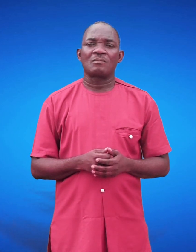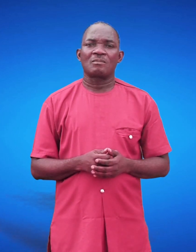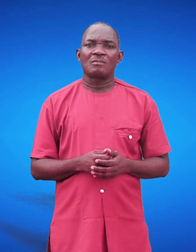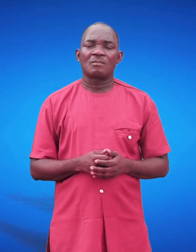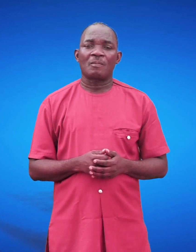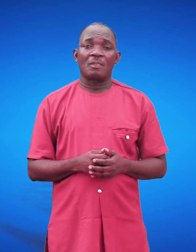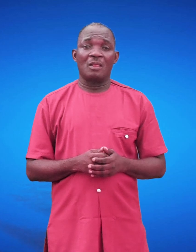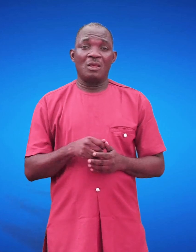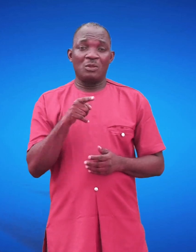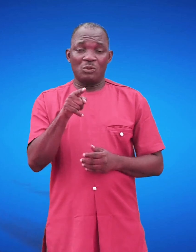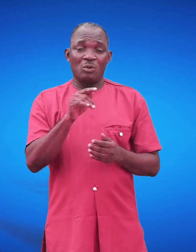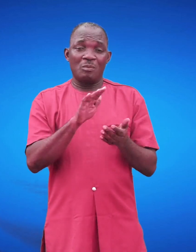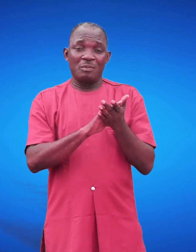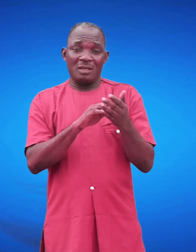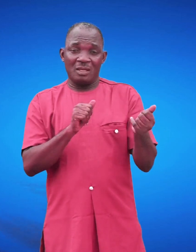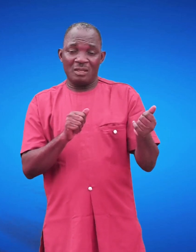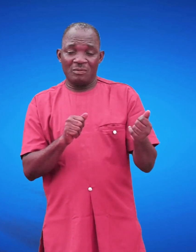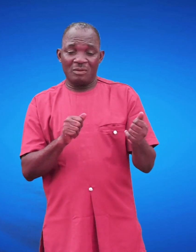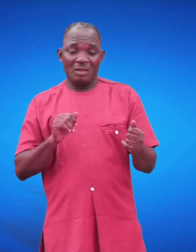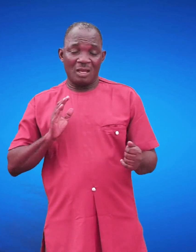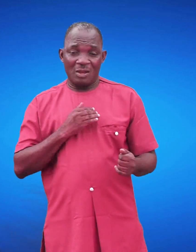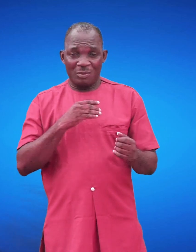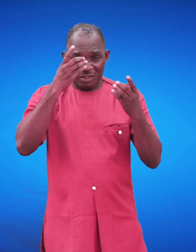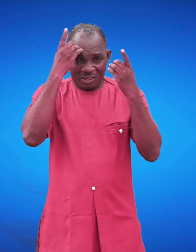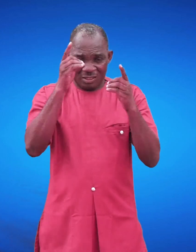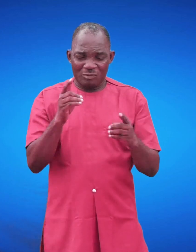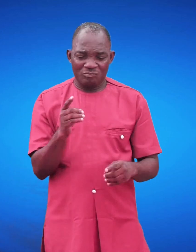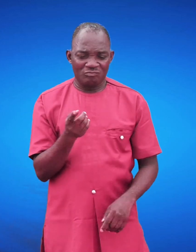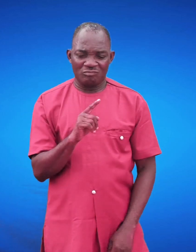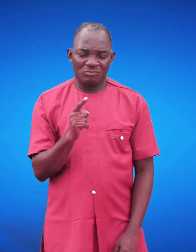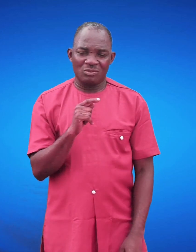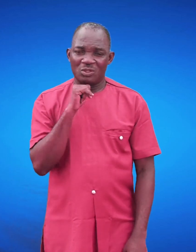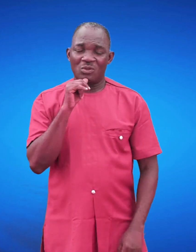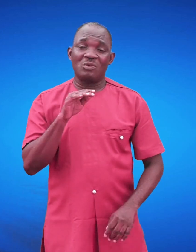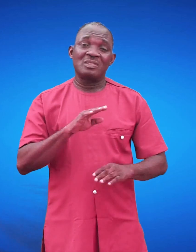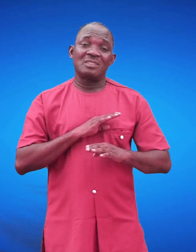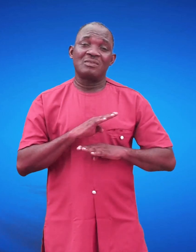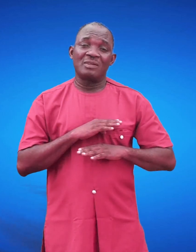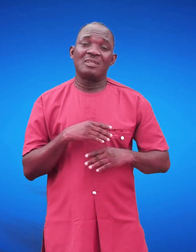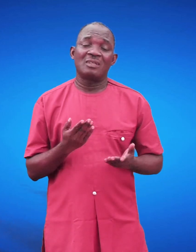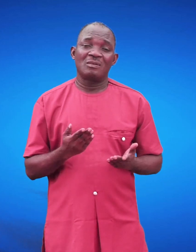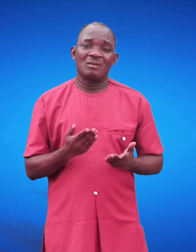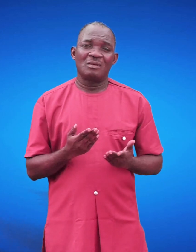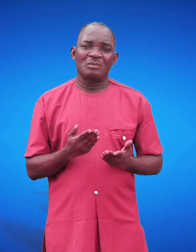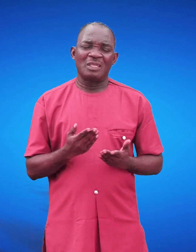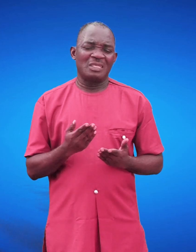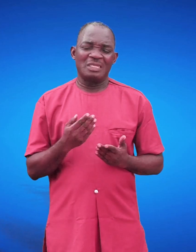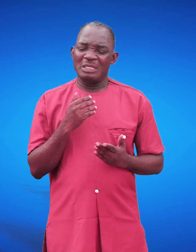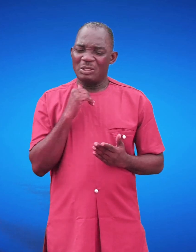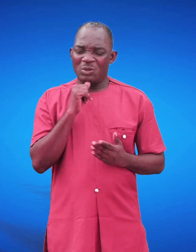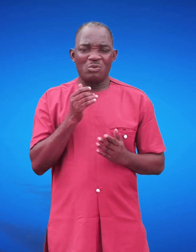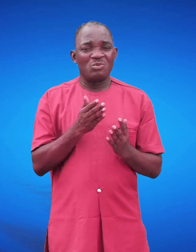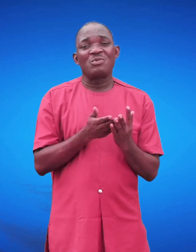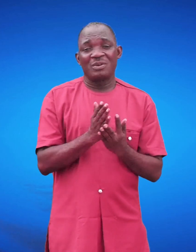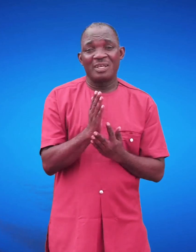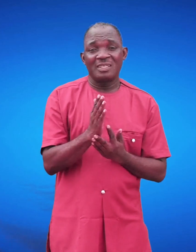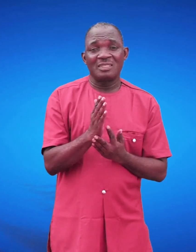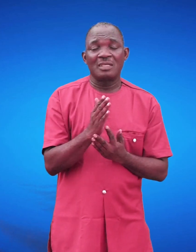If you believe our decision is unsatisfactory or that due process was not followed,